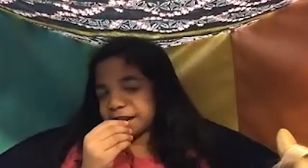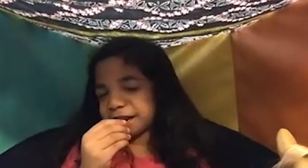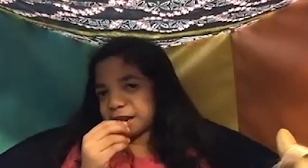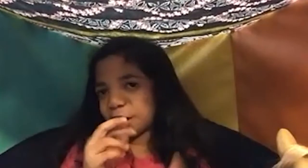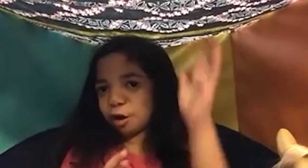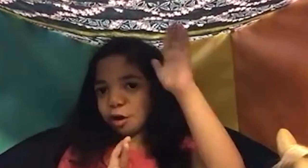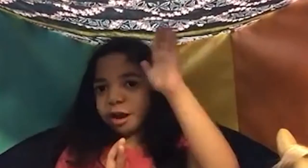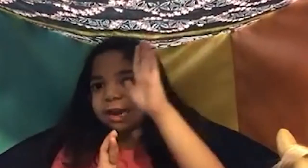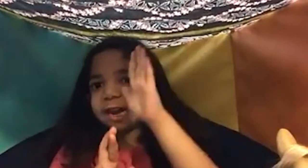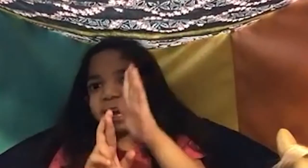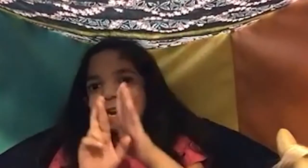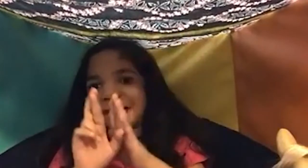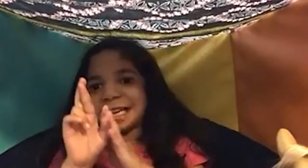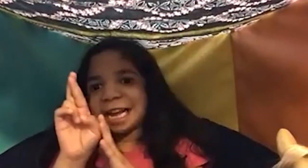a rocket.